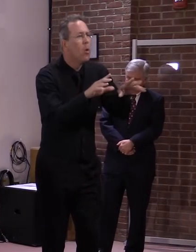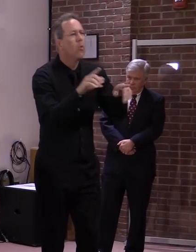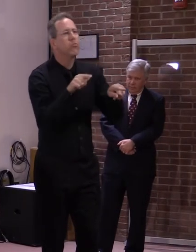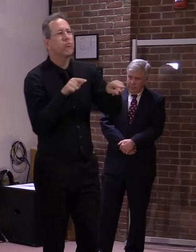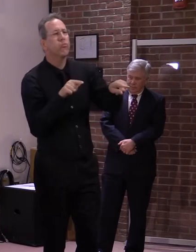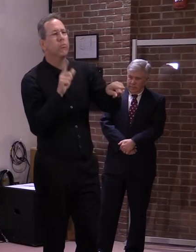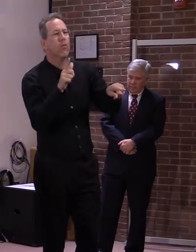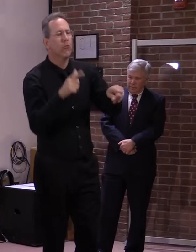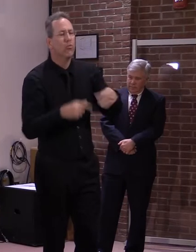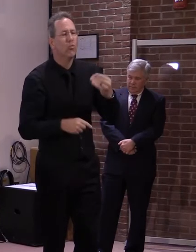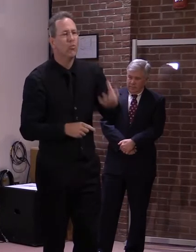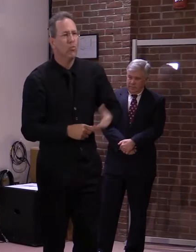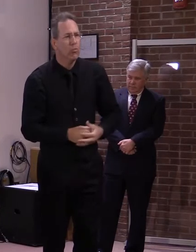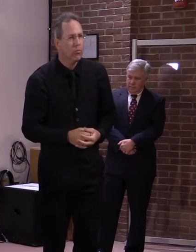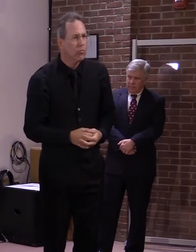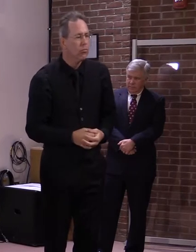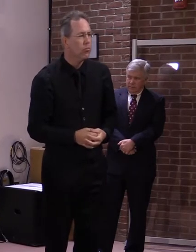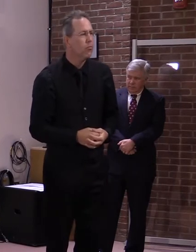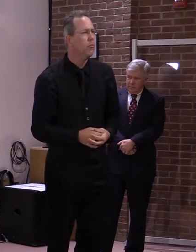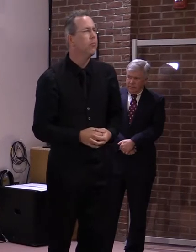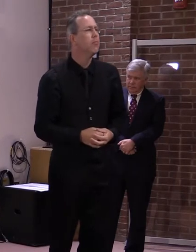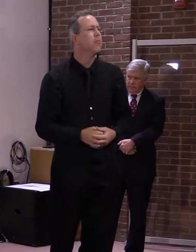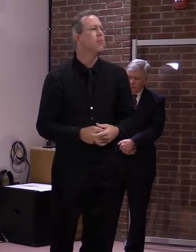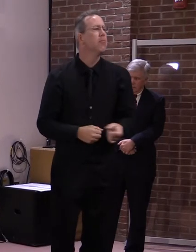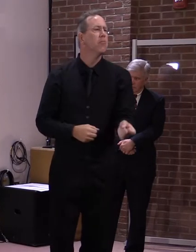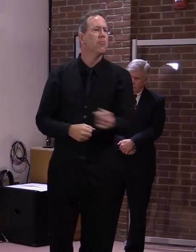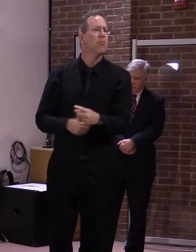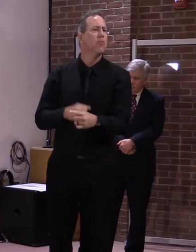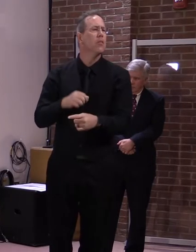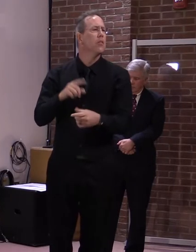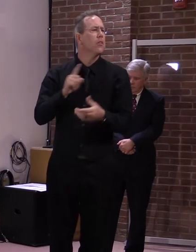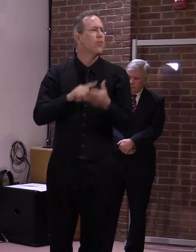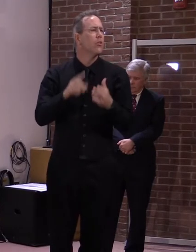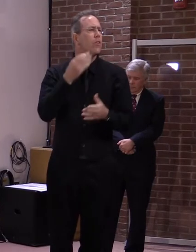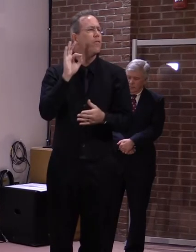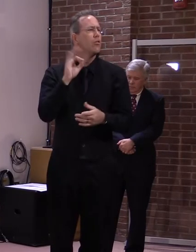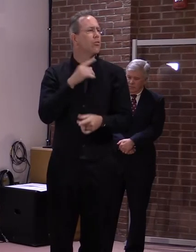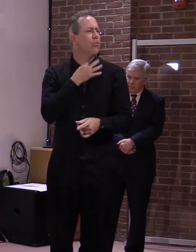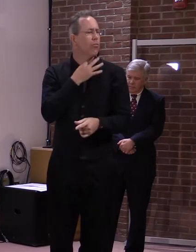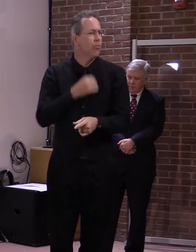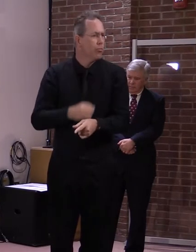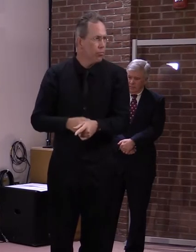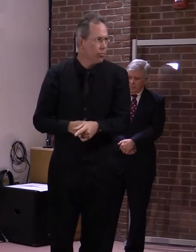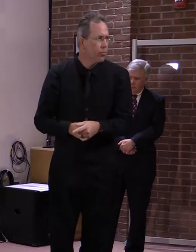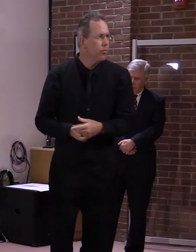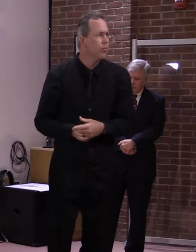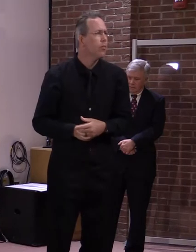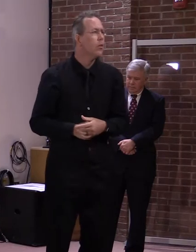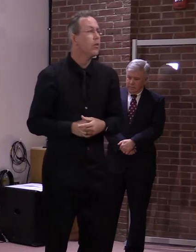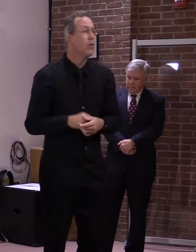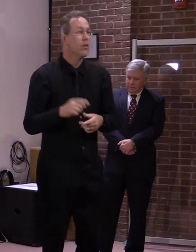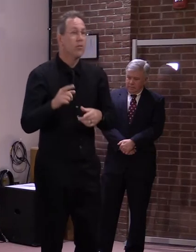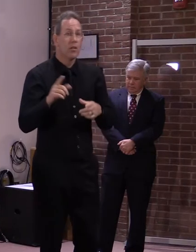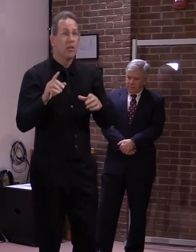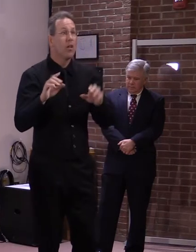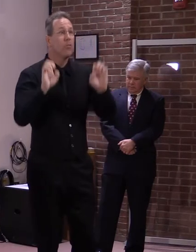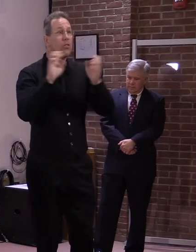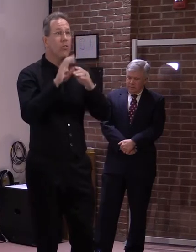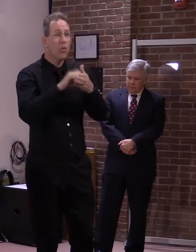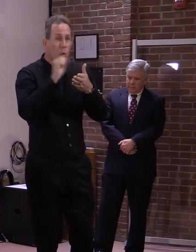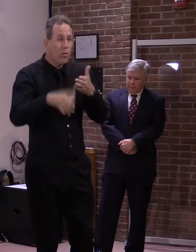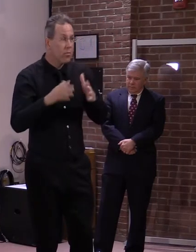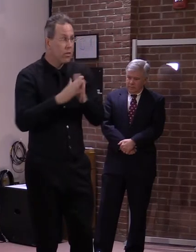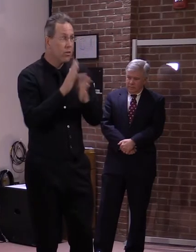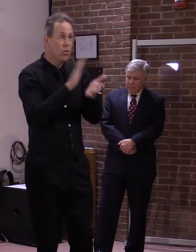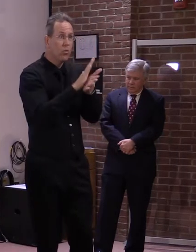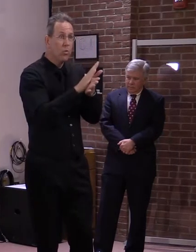Kind of a follow-up to that, we heard Secretary French say the emergency order being lifted would get rid of some of their mandates on schools. I'm curious, what happens for the